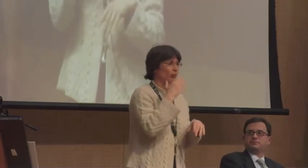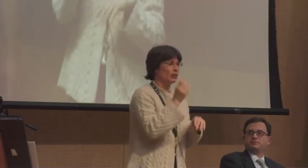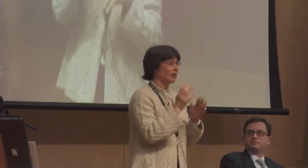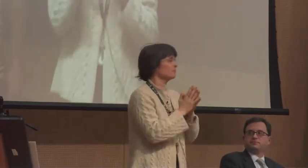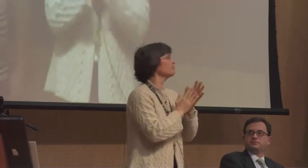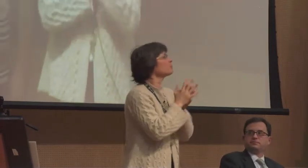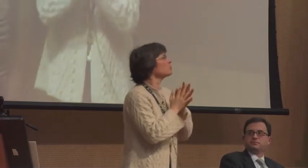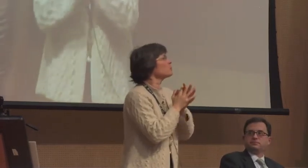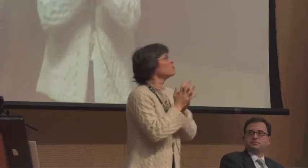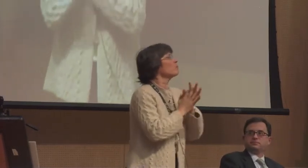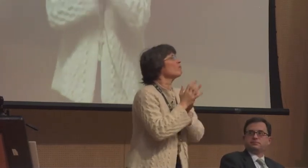teaching.